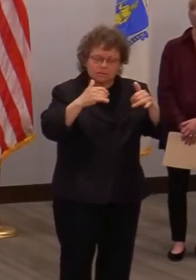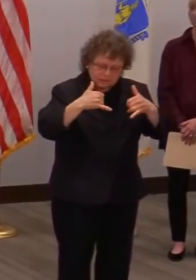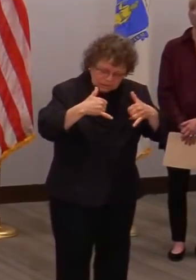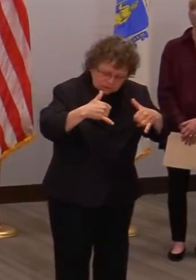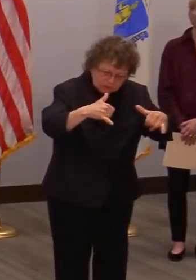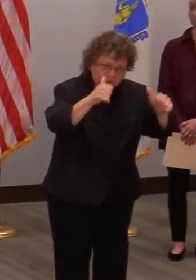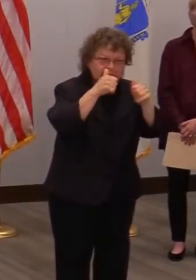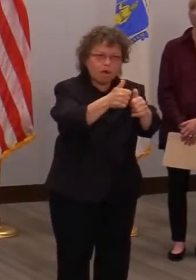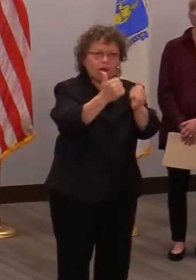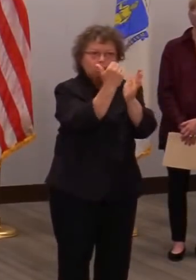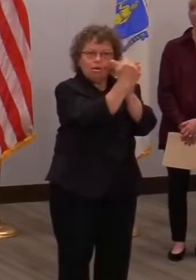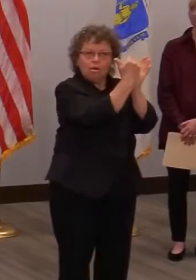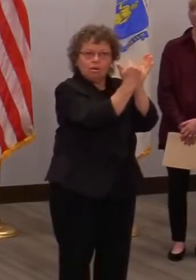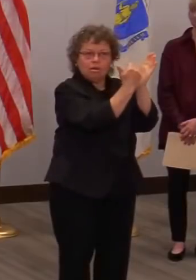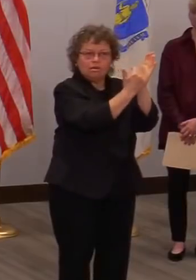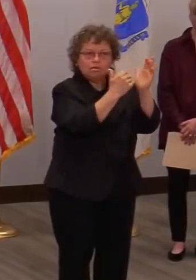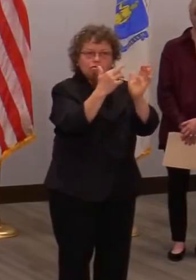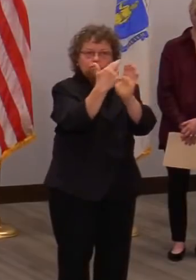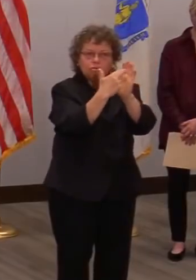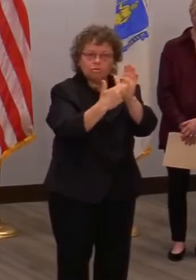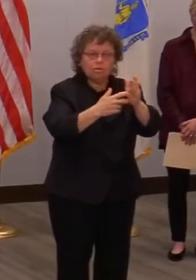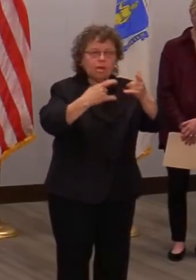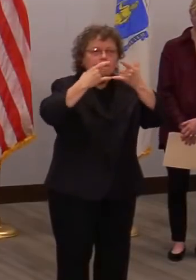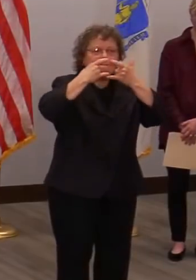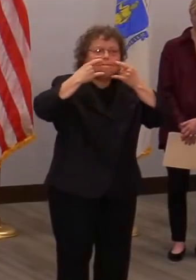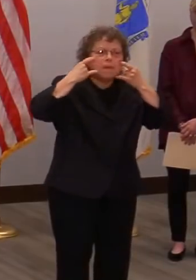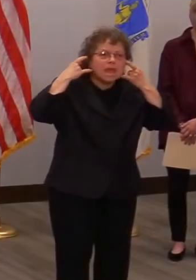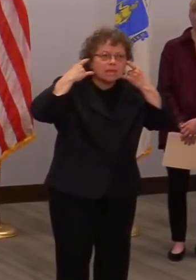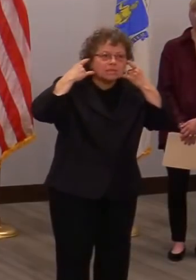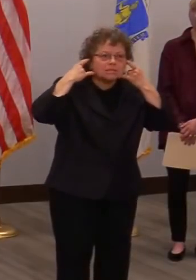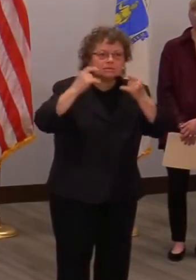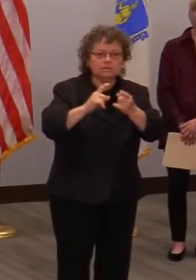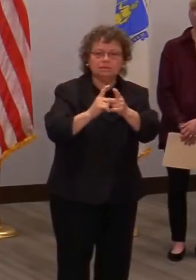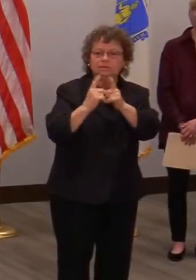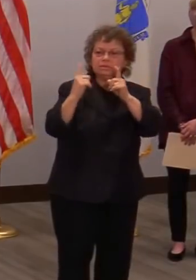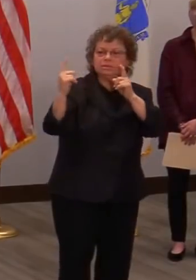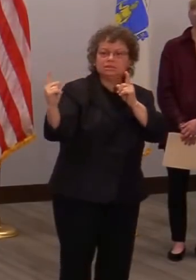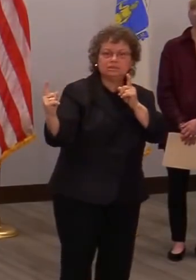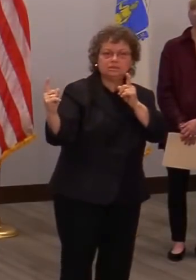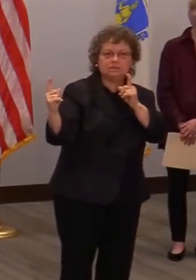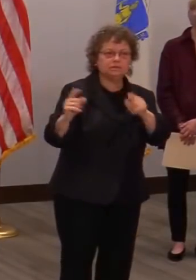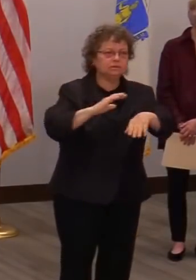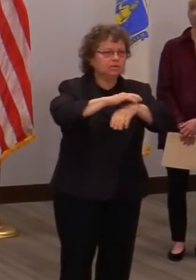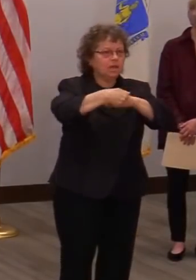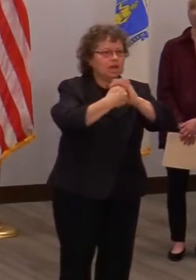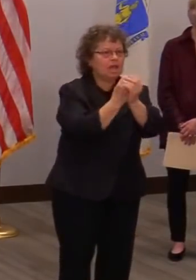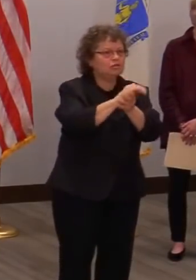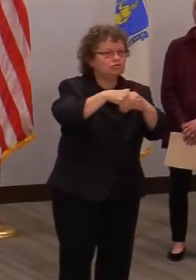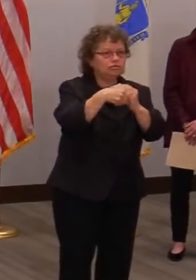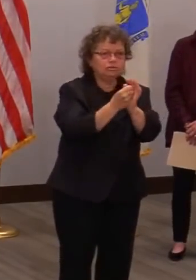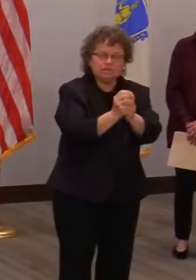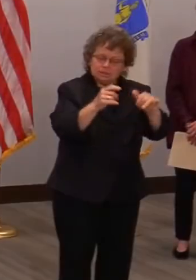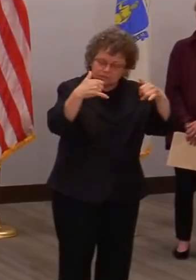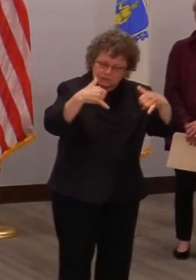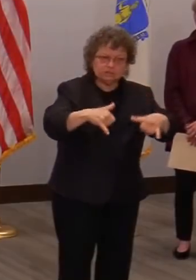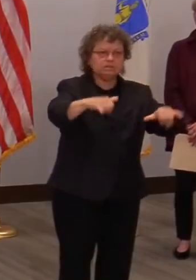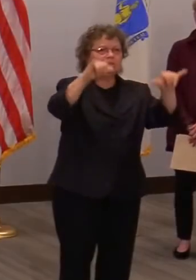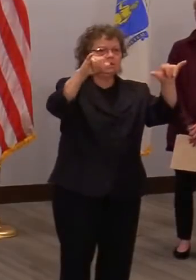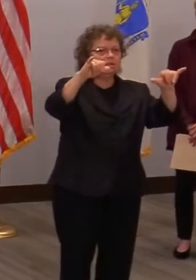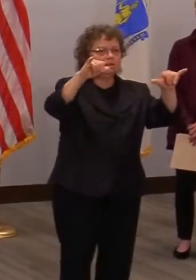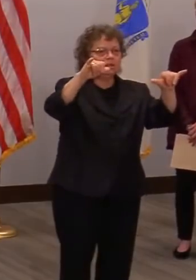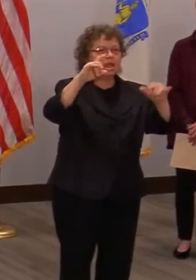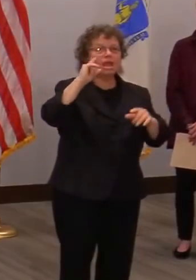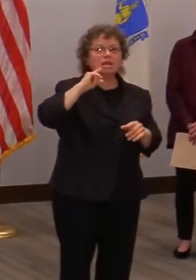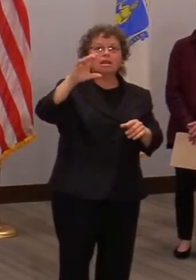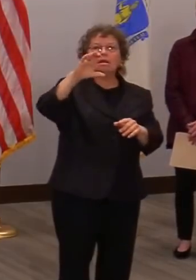to the rules associated with masks and distance and hygiene, and the rules and guidance that we have in place for employers